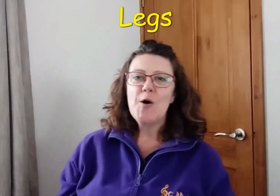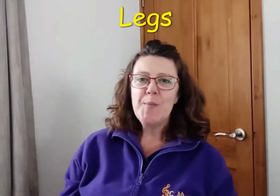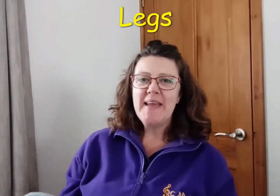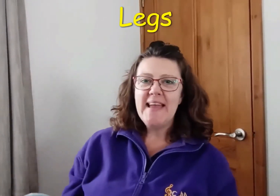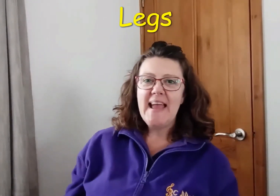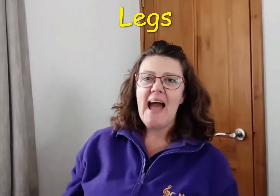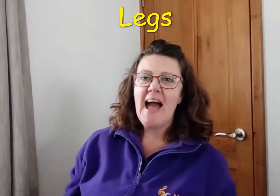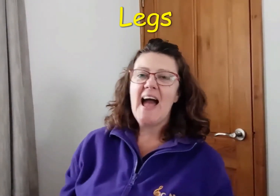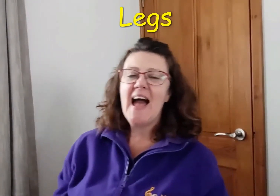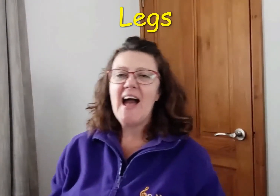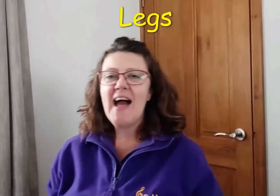me